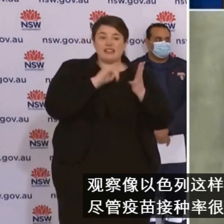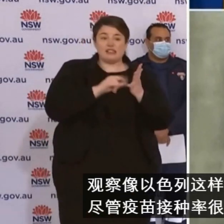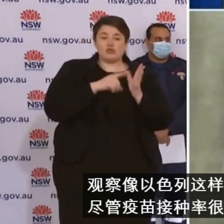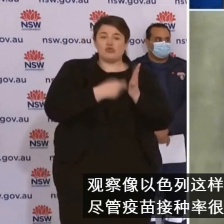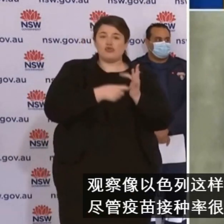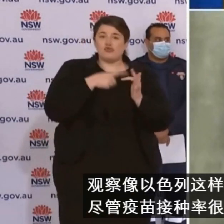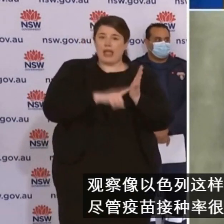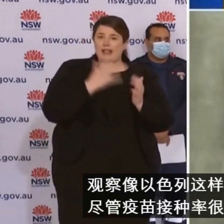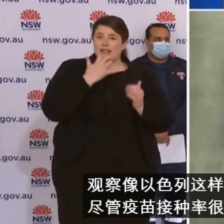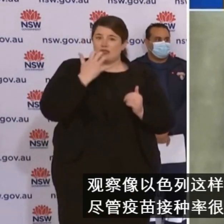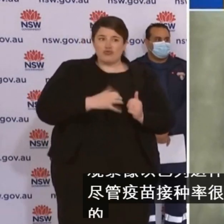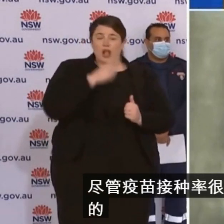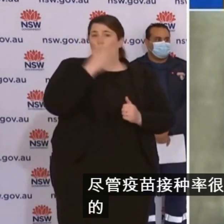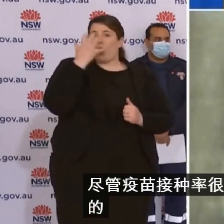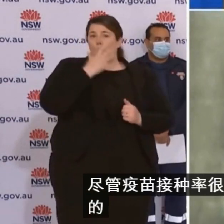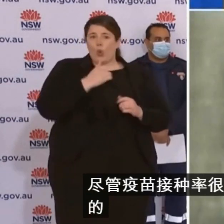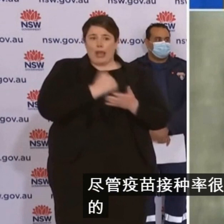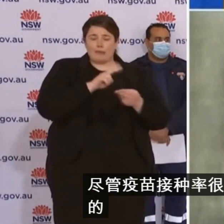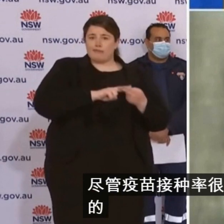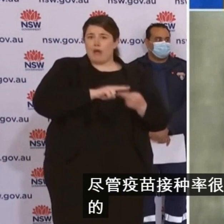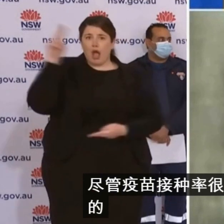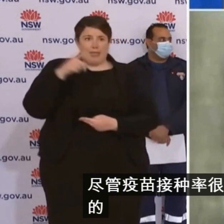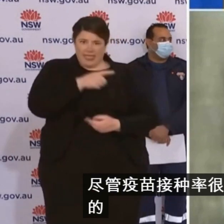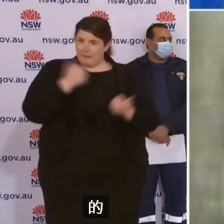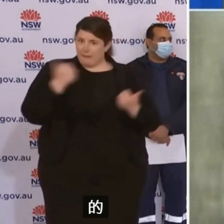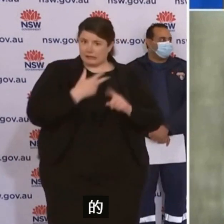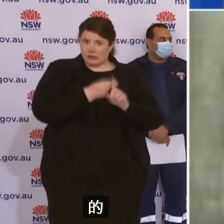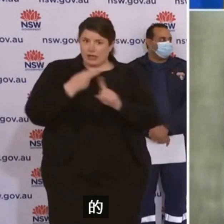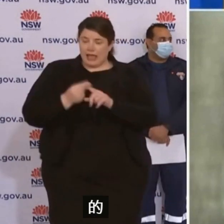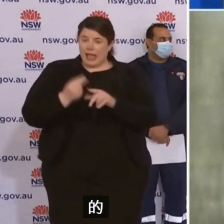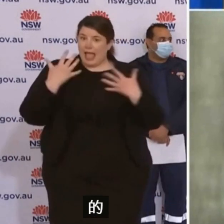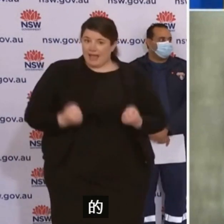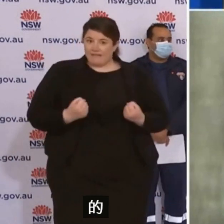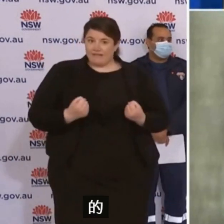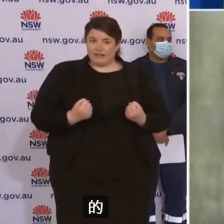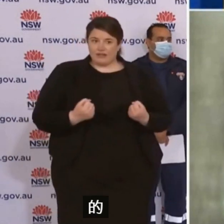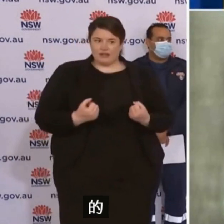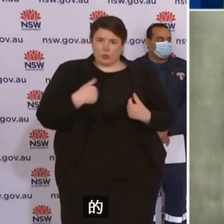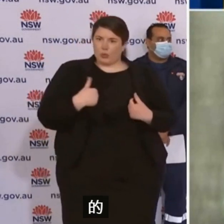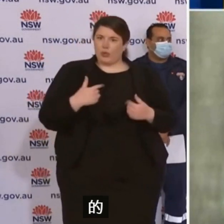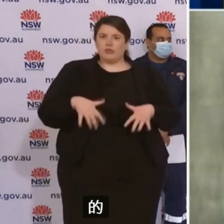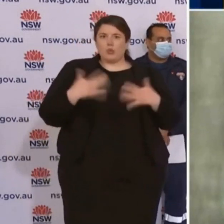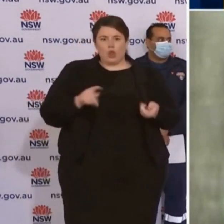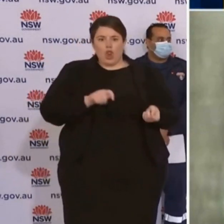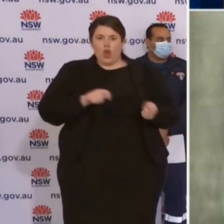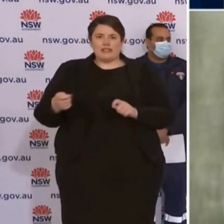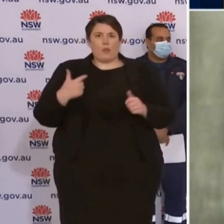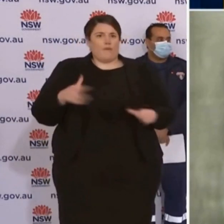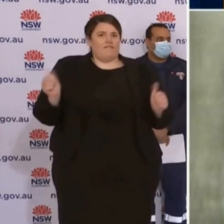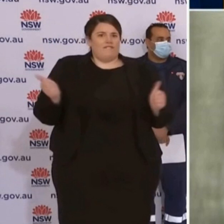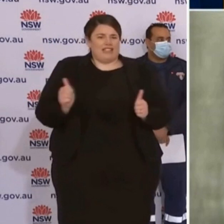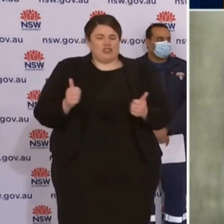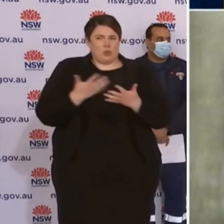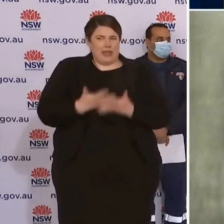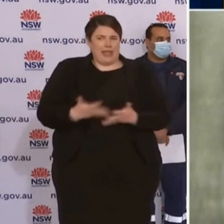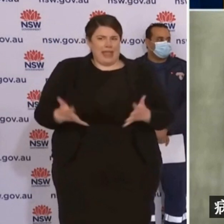high vaccination rates. How important are boosters to maintaining this no lockdown plan, and how soon we need to get them so that we